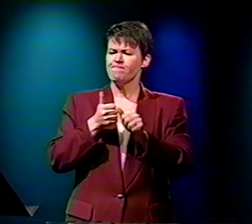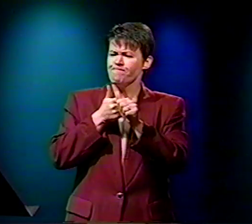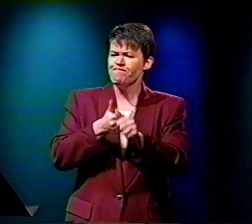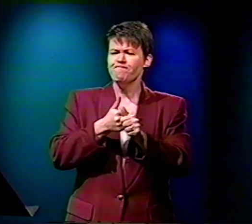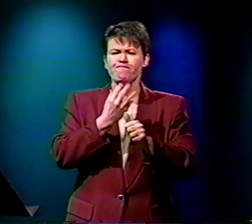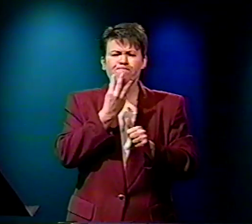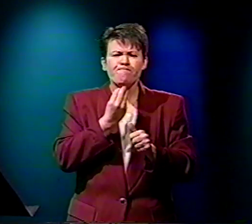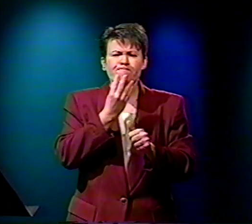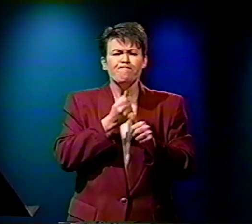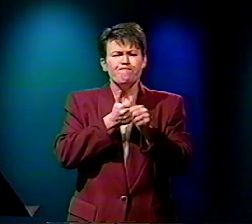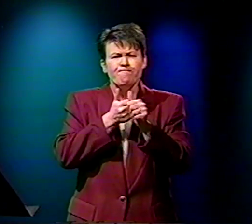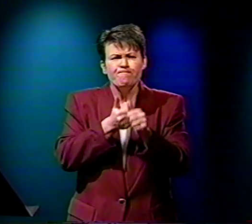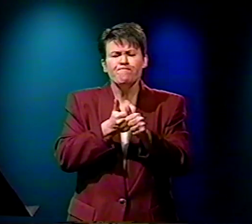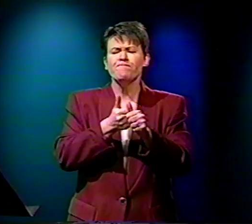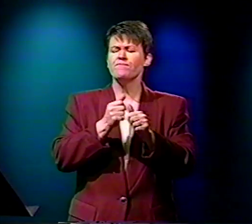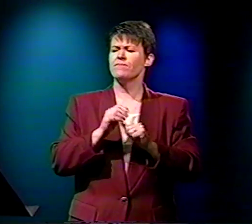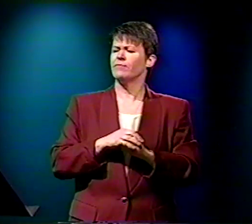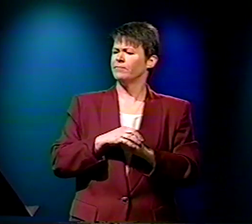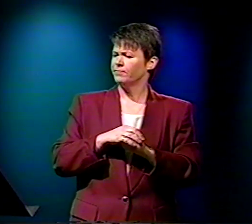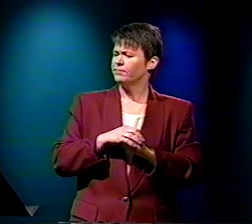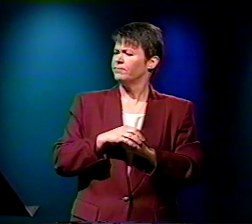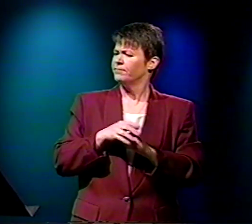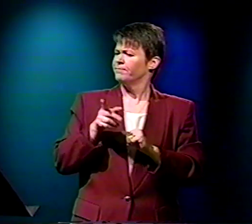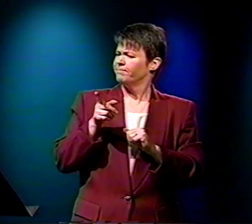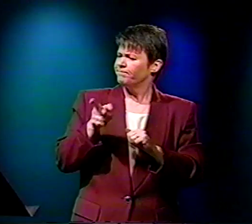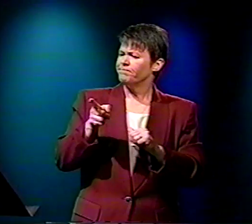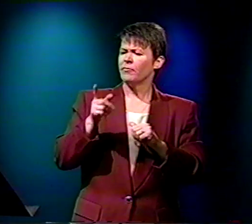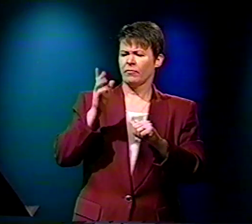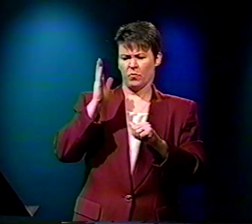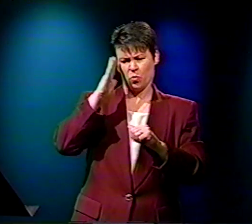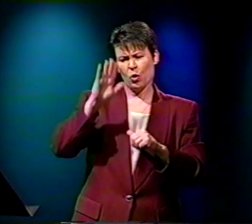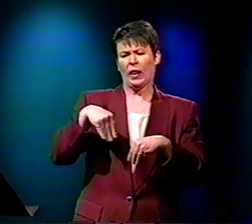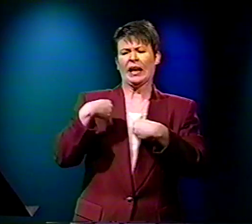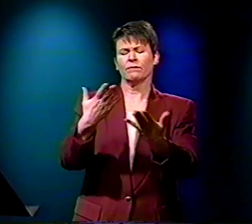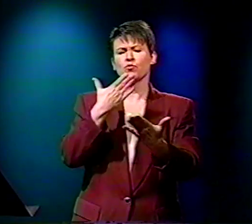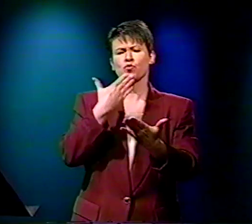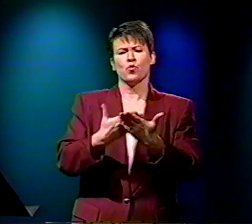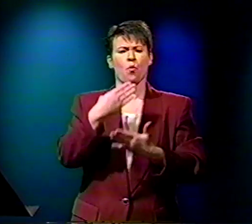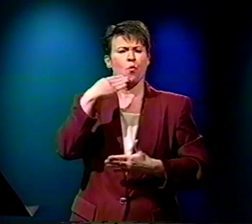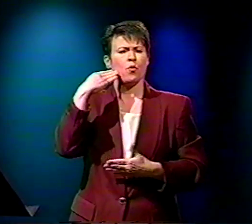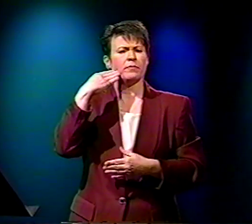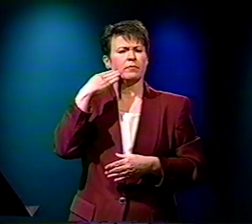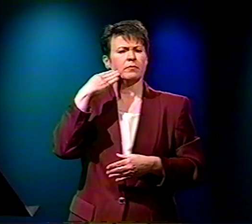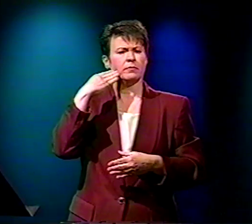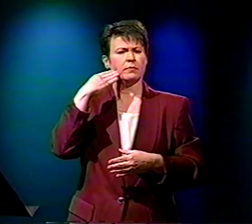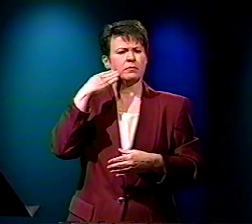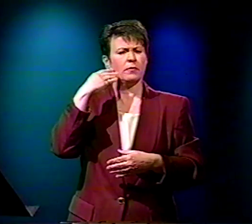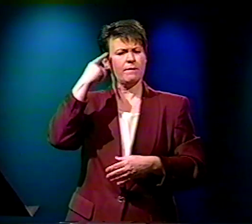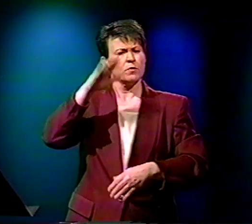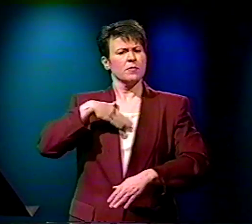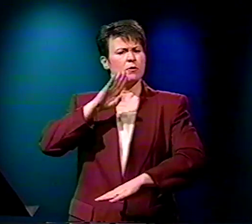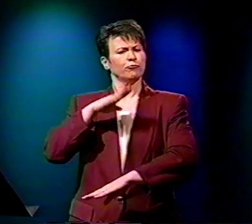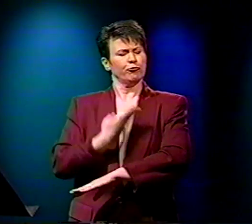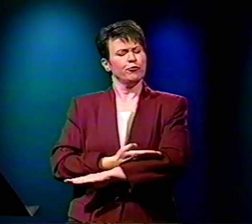he would do what he could to provide, and he would follow the Jewish tradition. I know he would provide her with a good